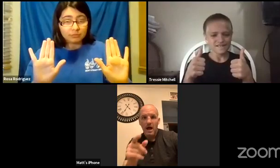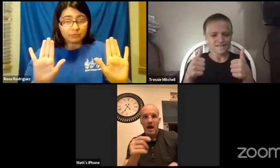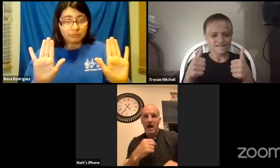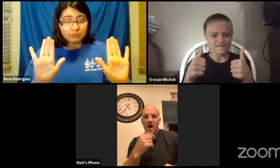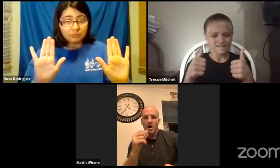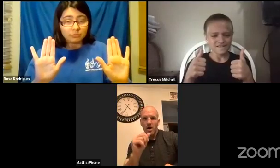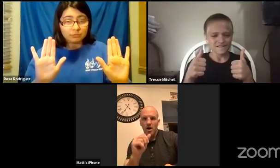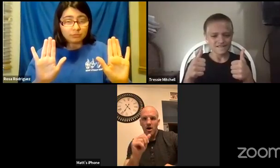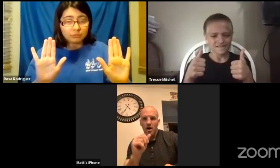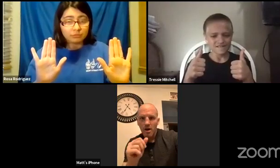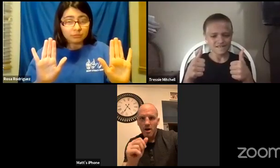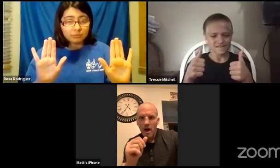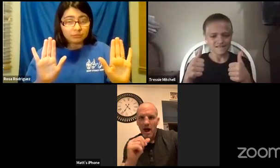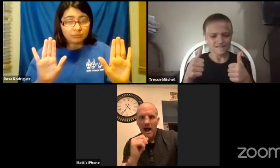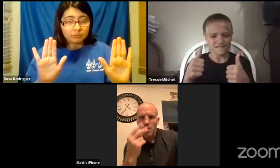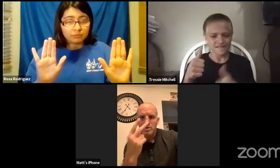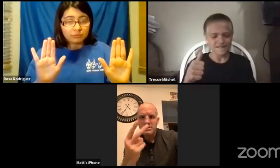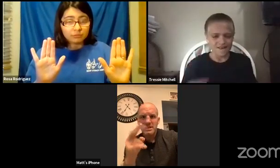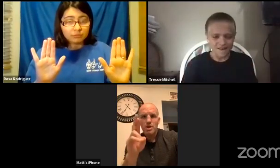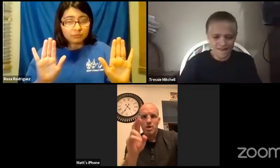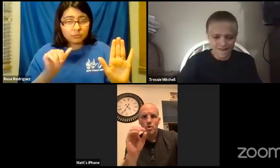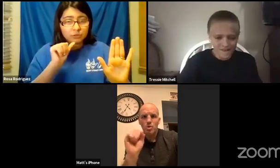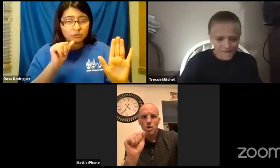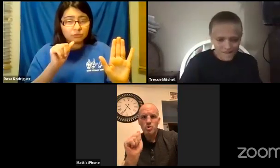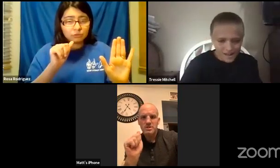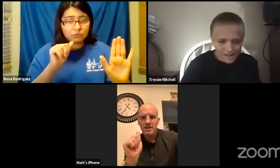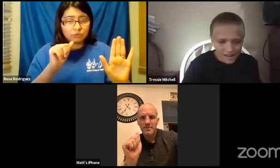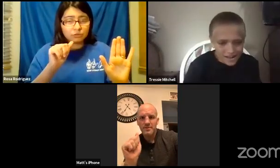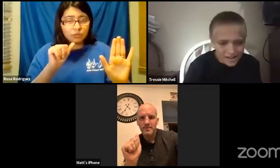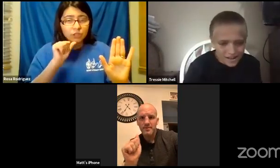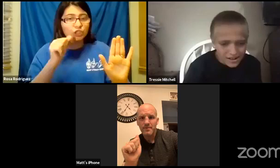This is Emily. Can you see me? Can you see us?